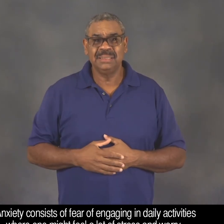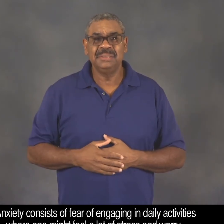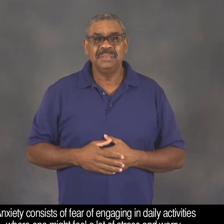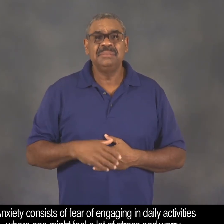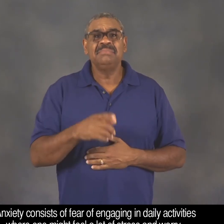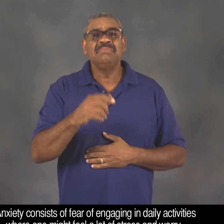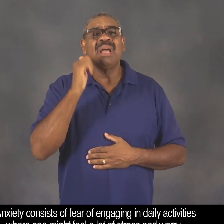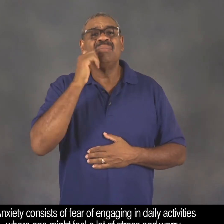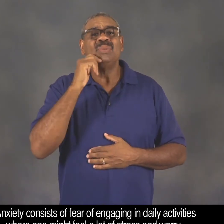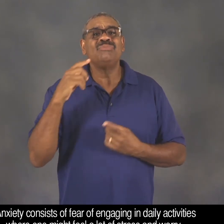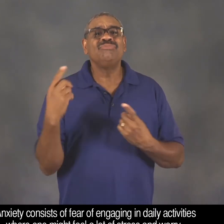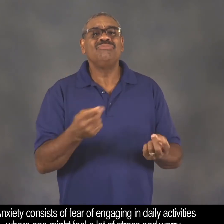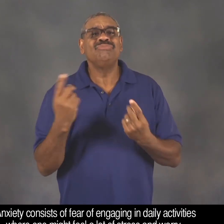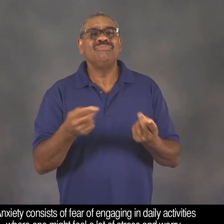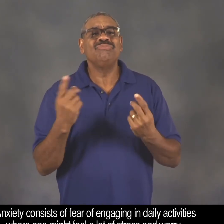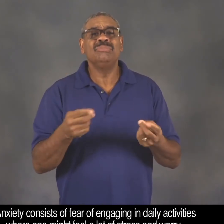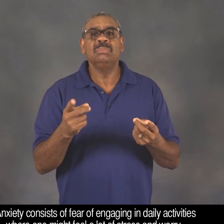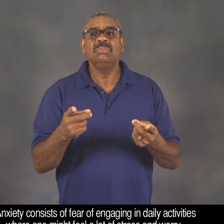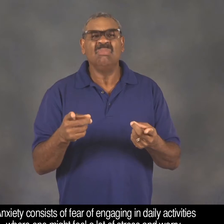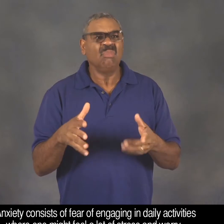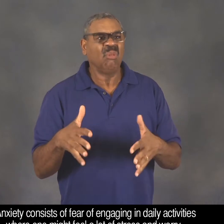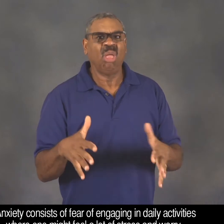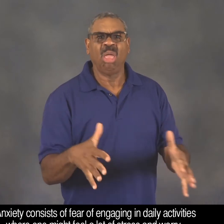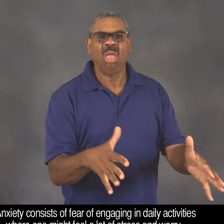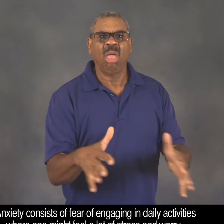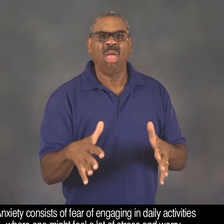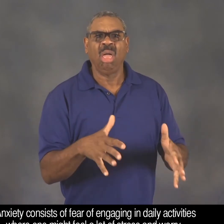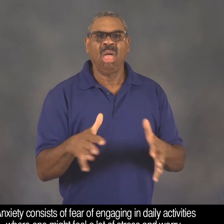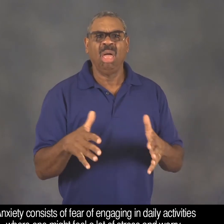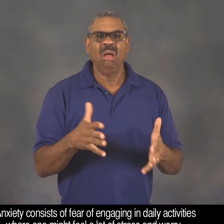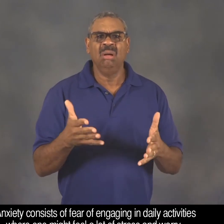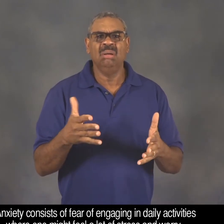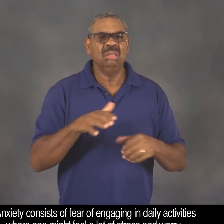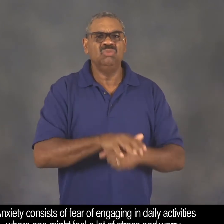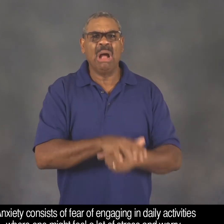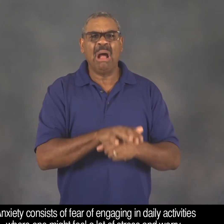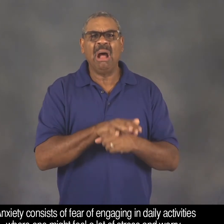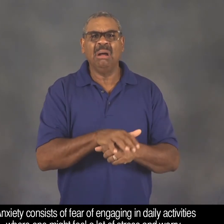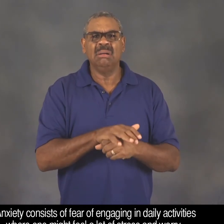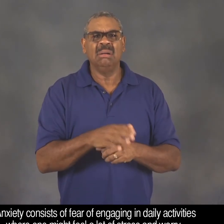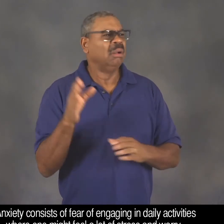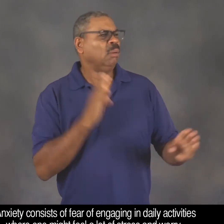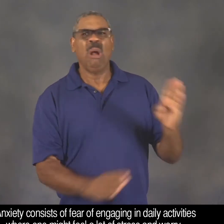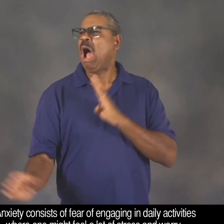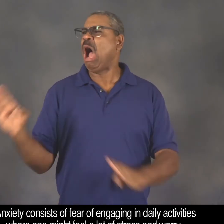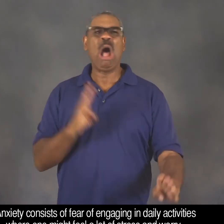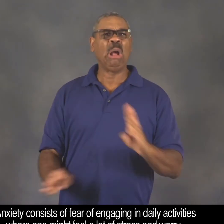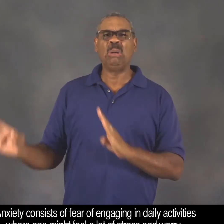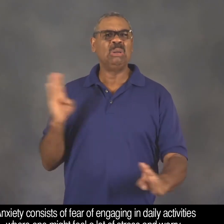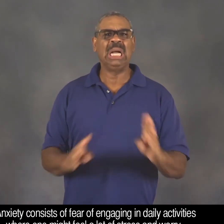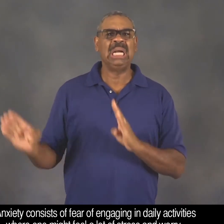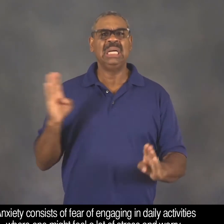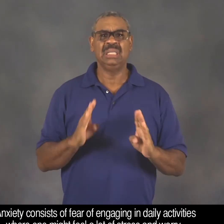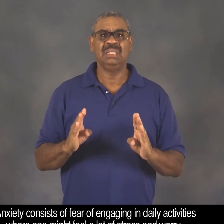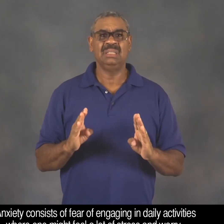Anxiety consists of fear of engaging in daily activities where one might feel a lot of stress and